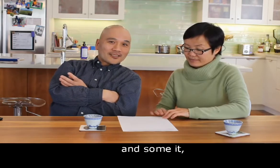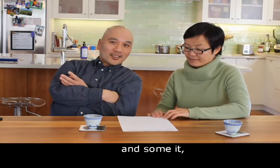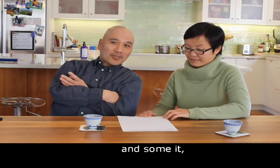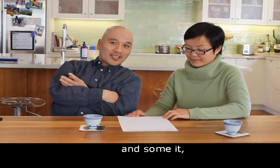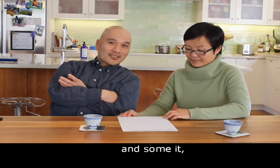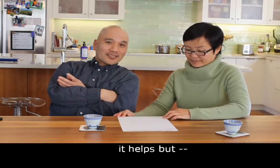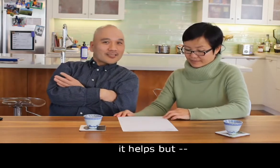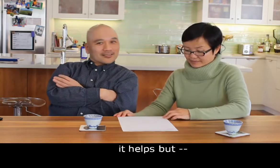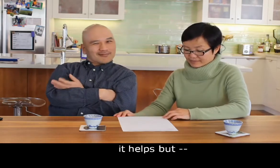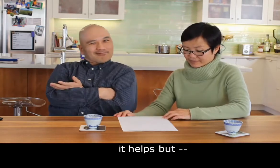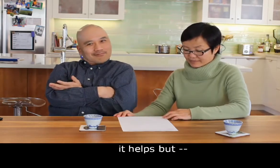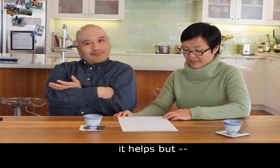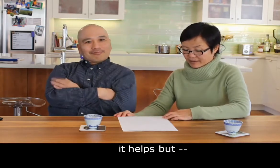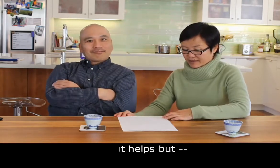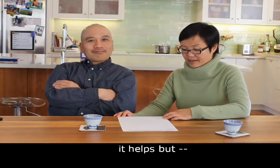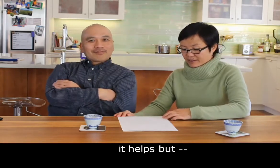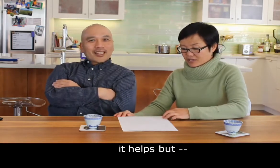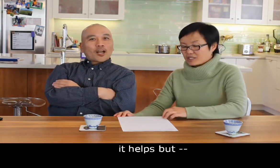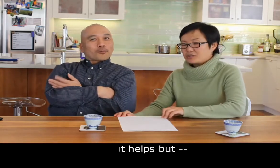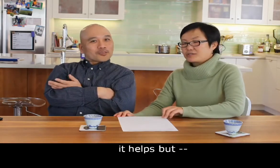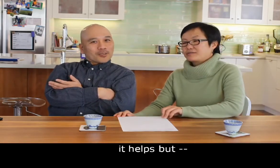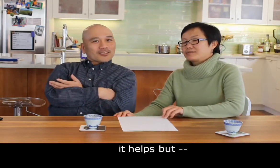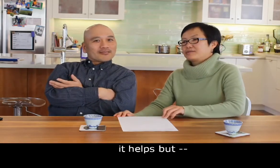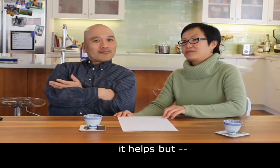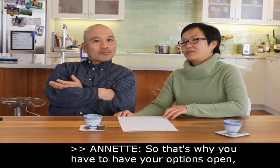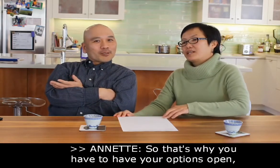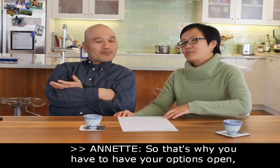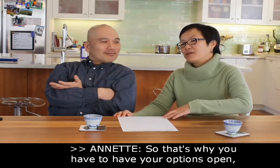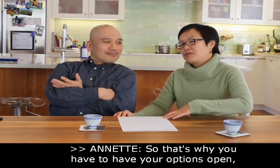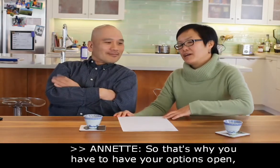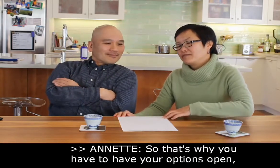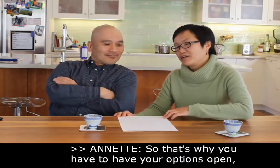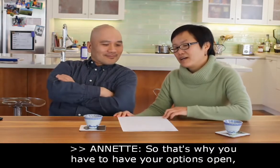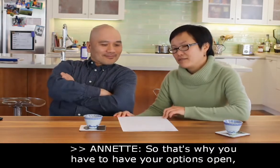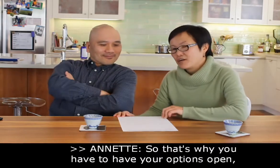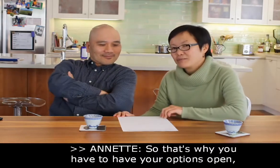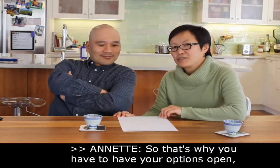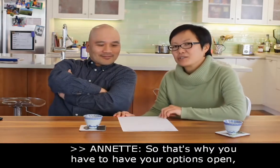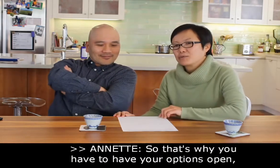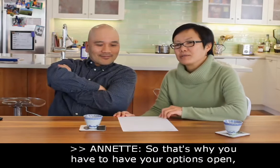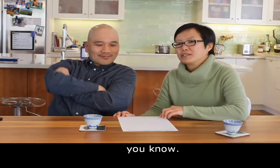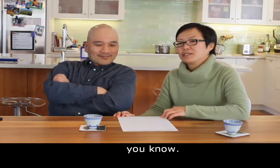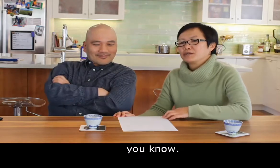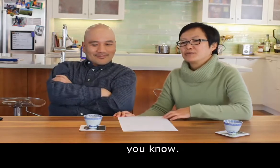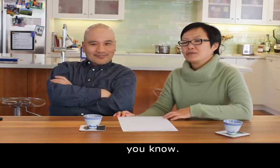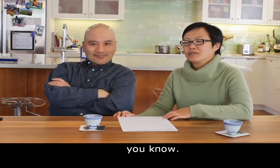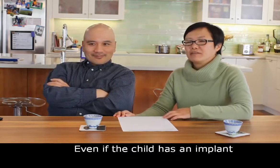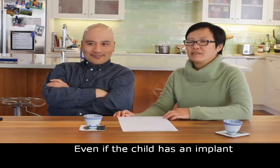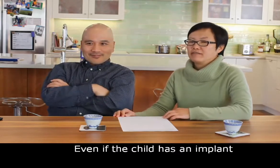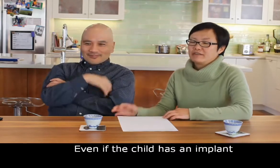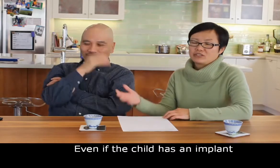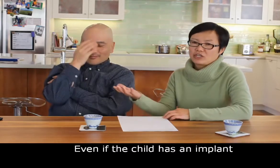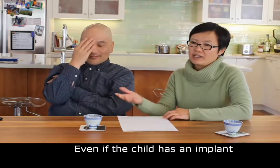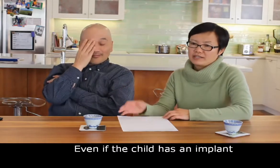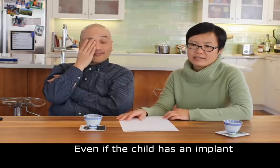some kids it helps, but. So that's why you have to have your options open, even if the child has an